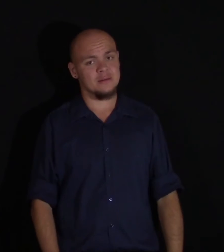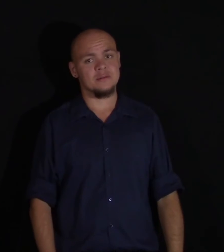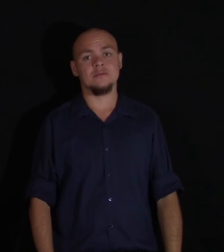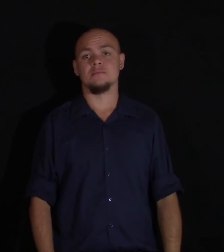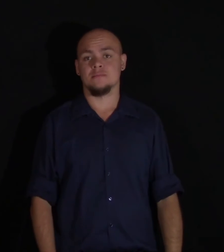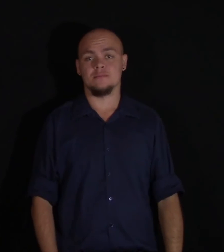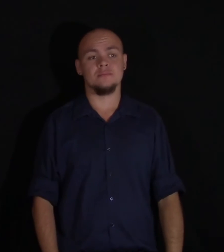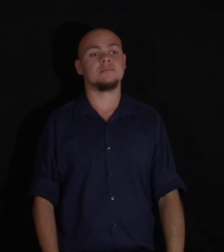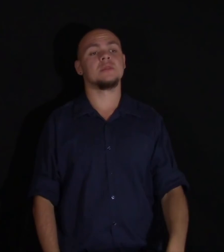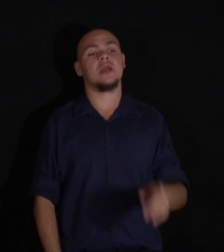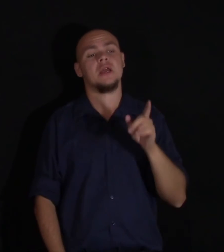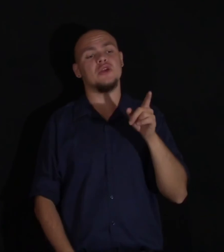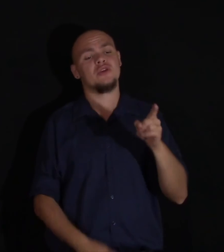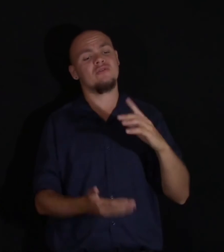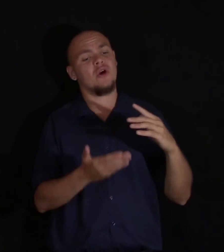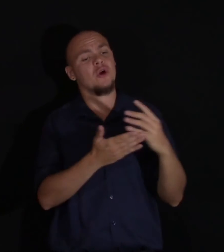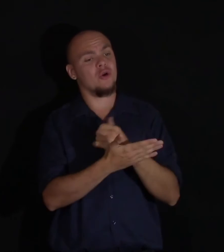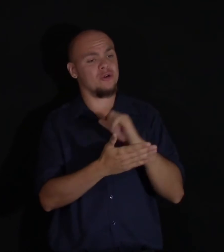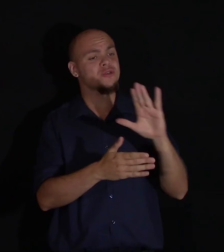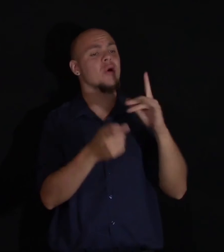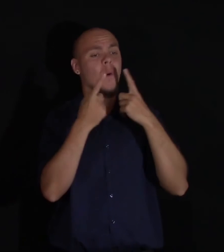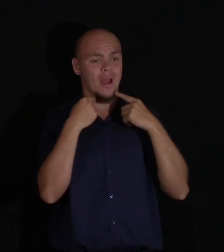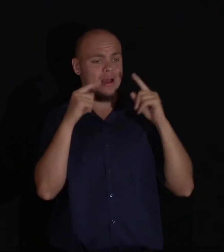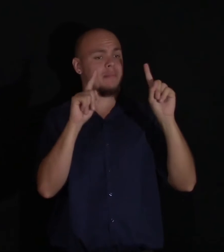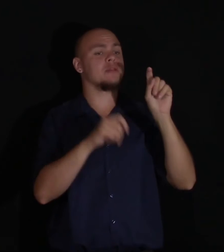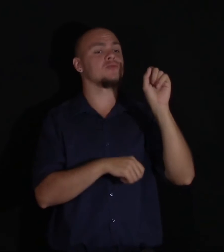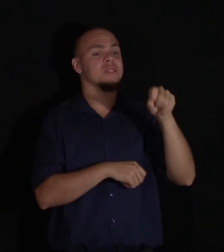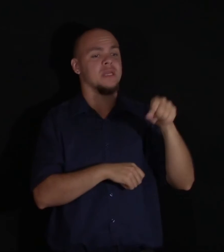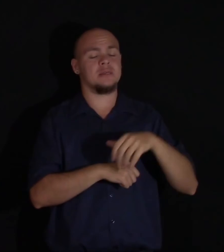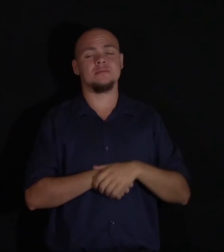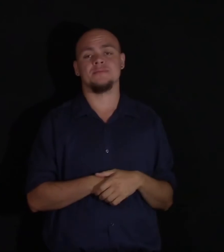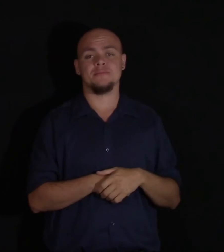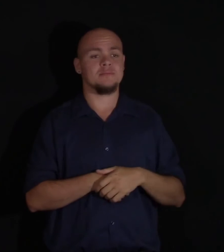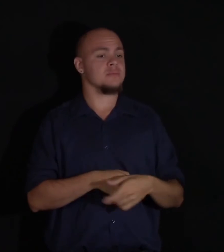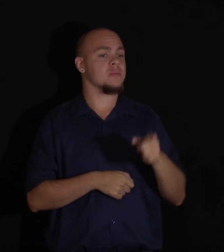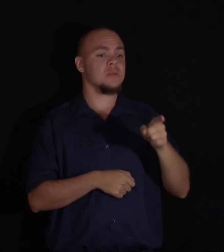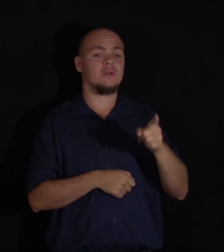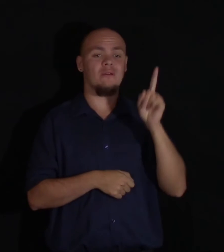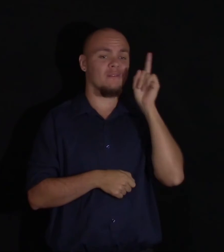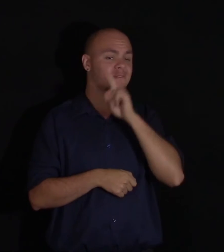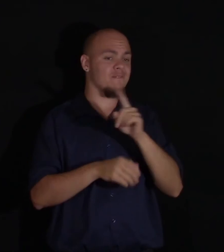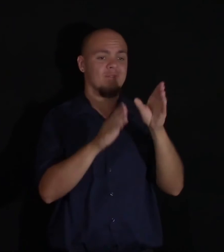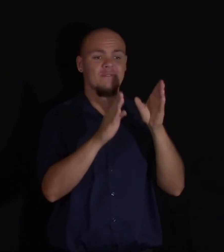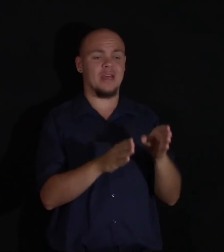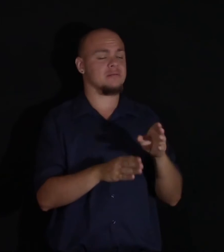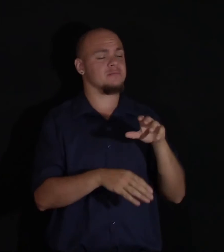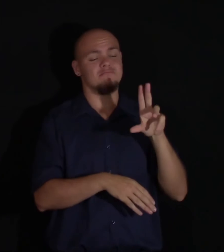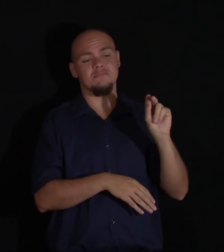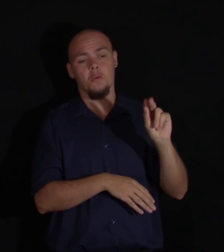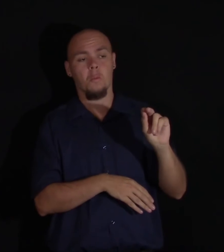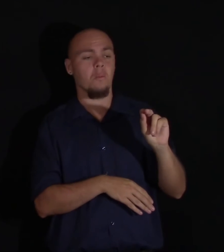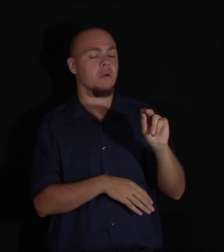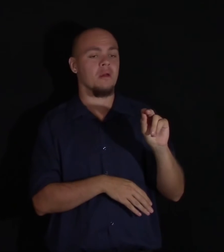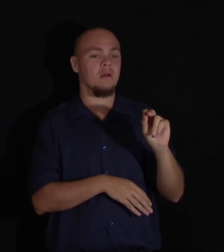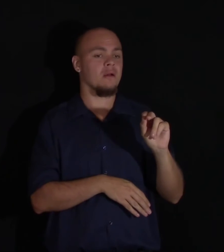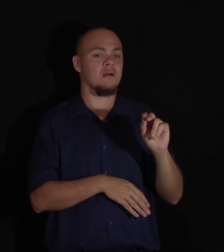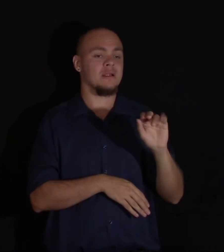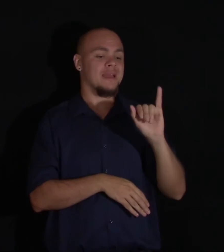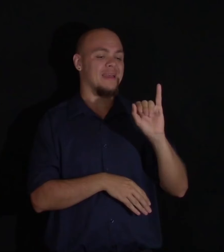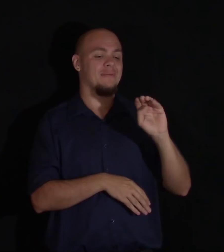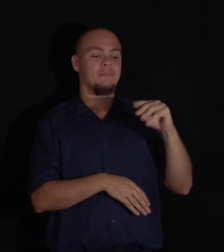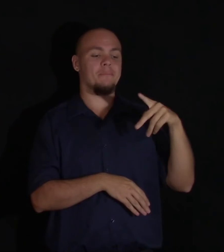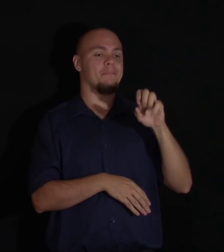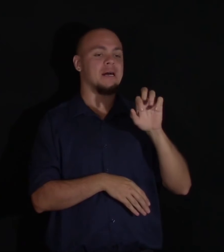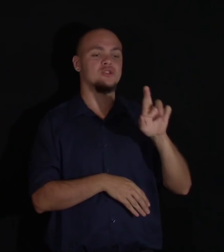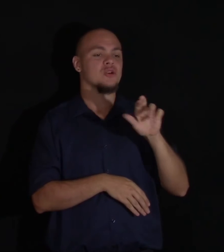And you've earned all of your accomplishments. You are not a fraud. You are not an imposter.